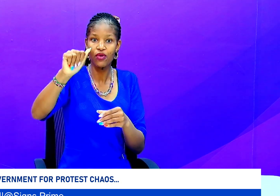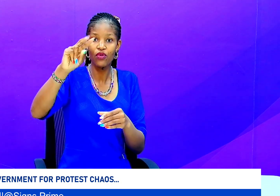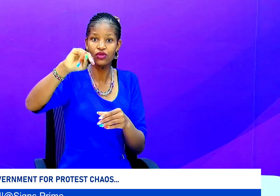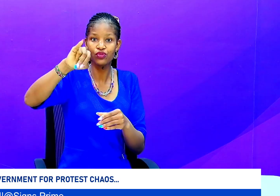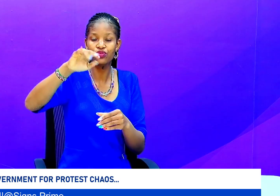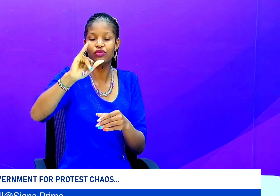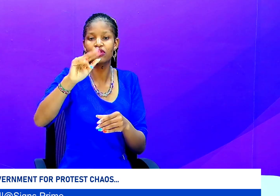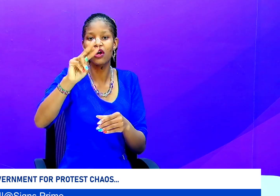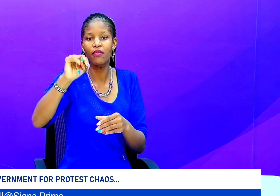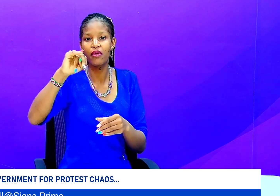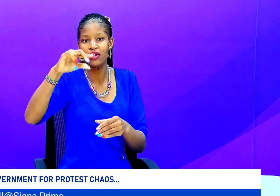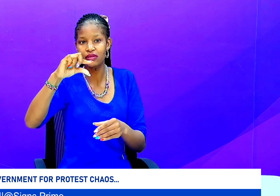Speaking on